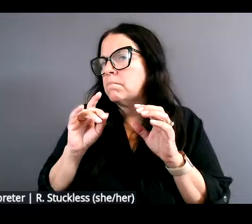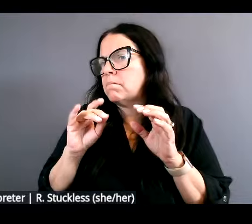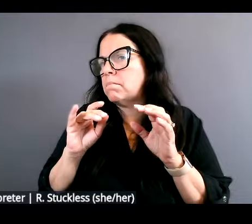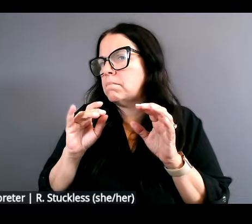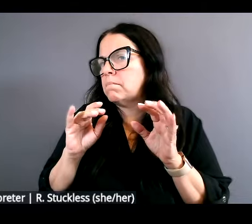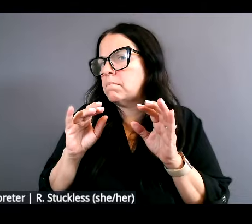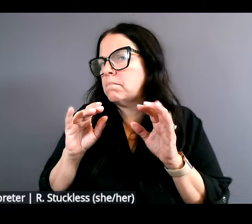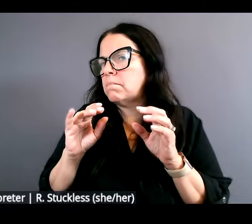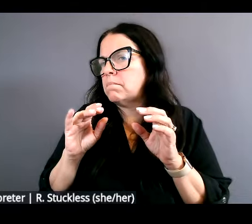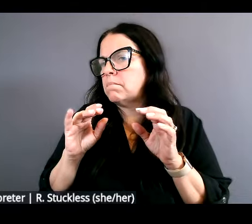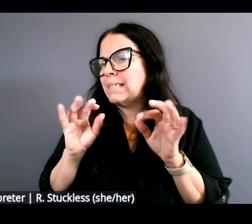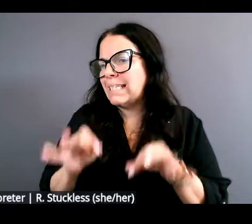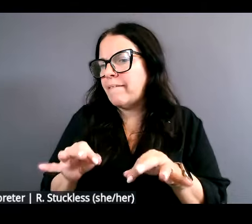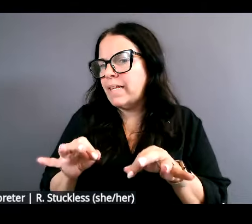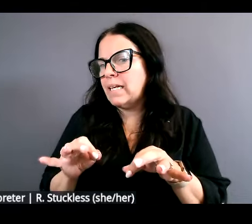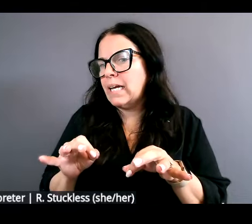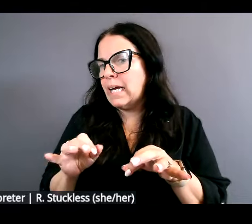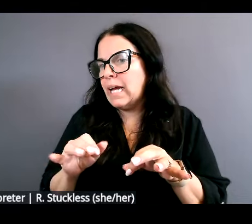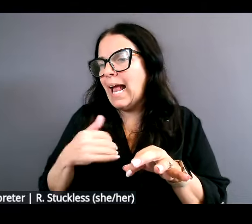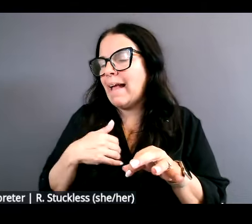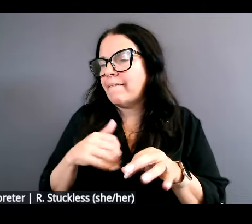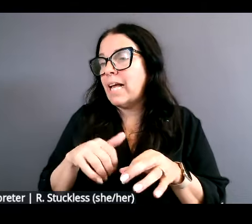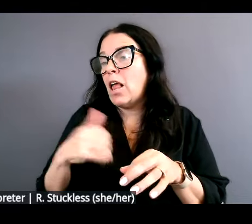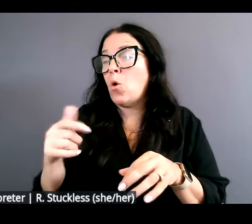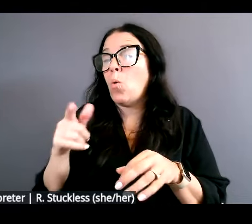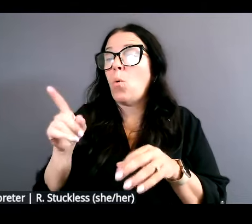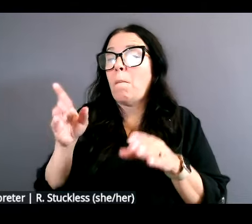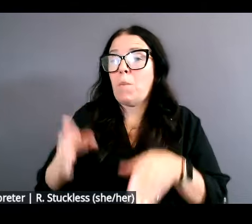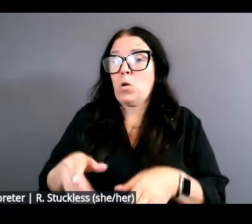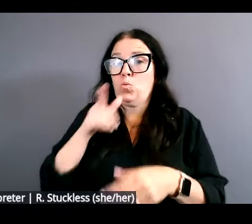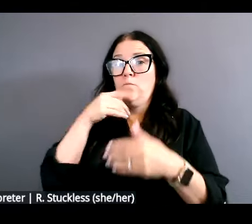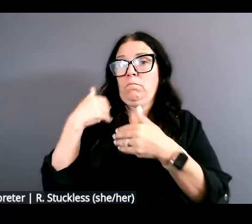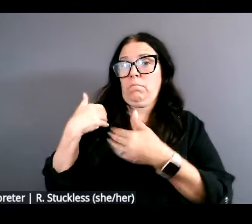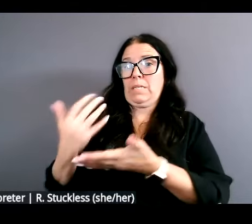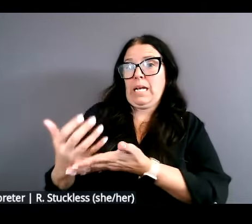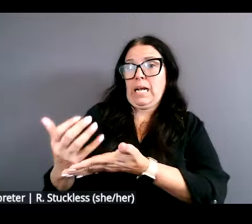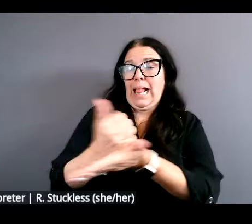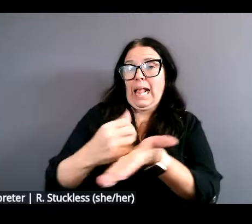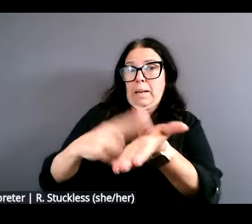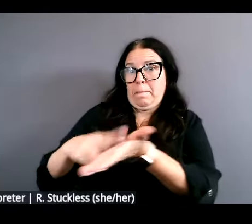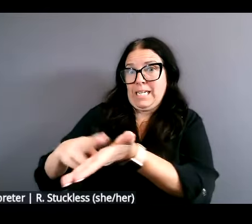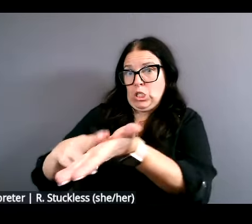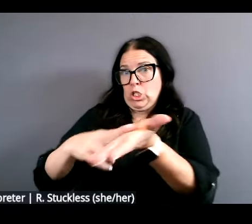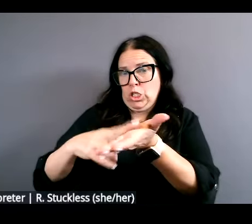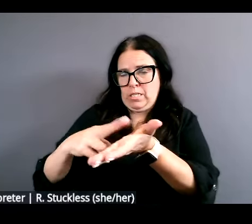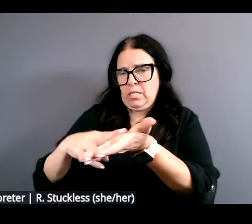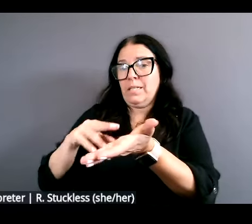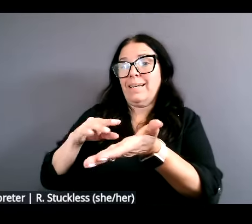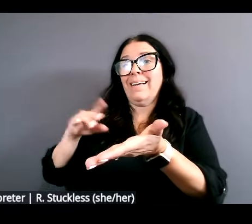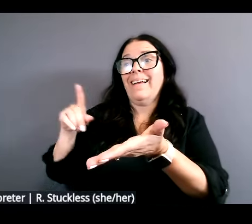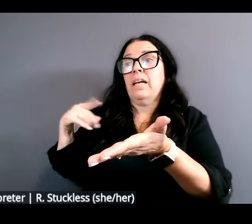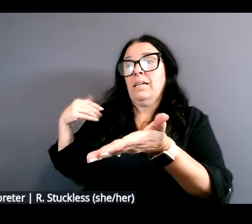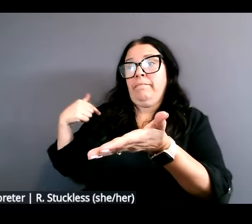the circulator name was in different and non-agreed